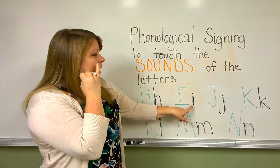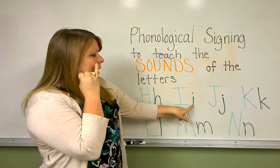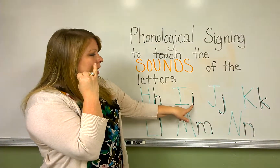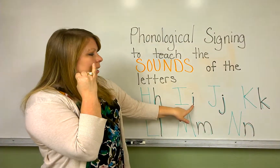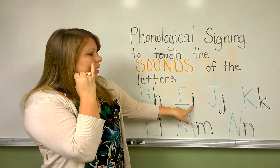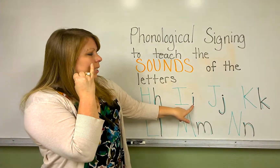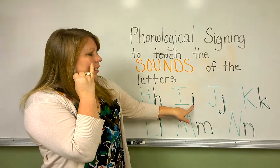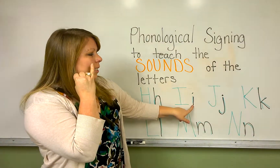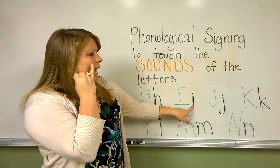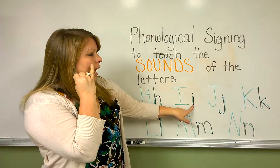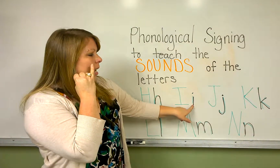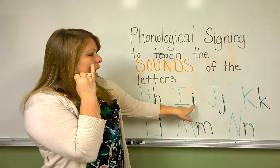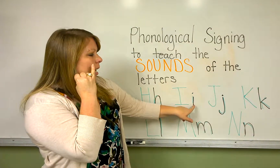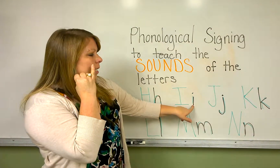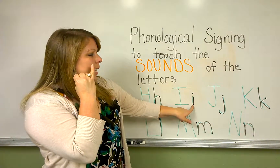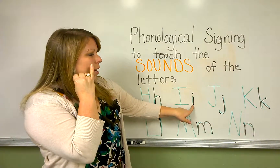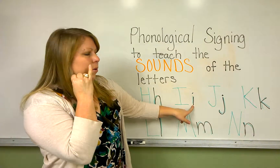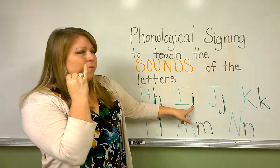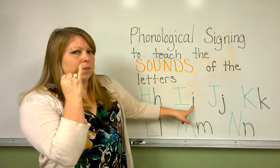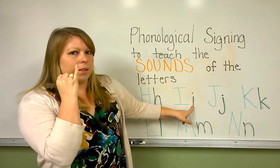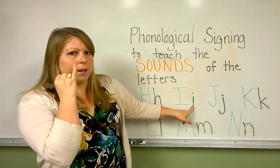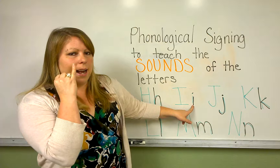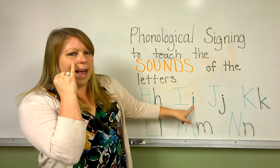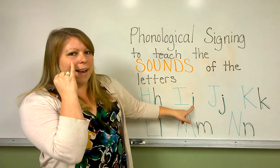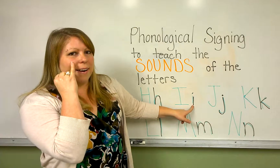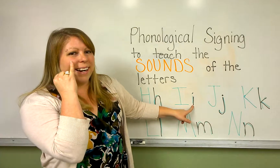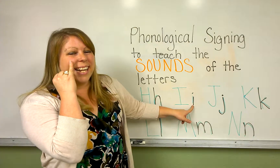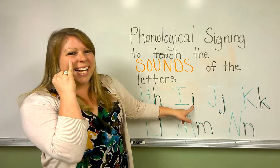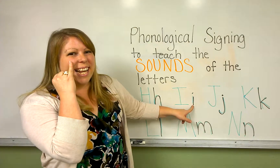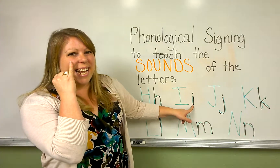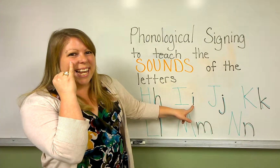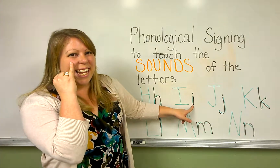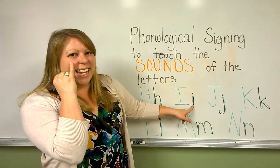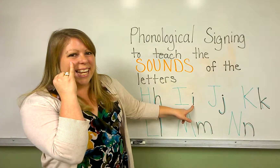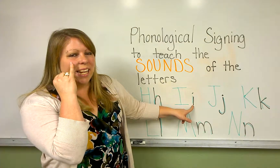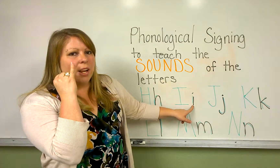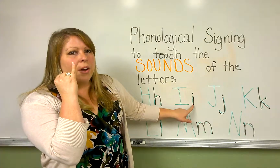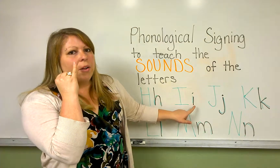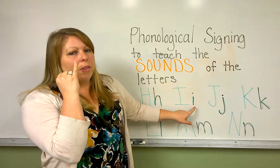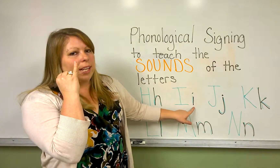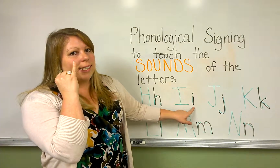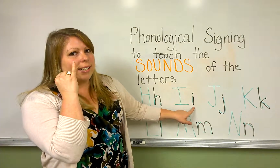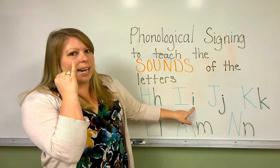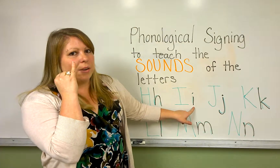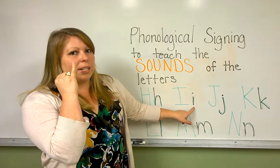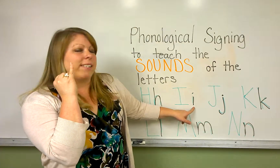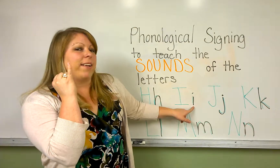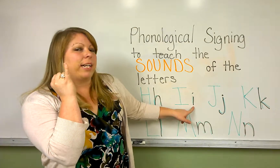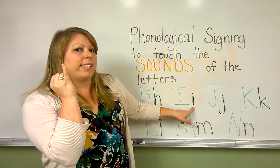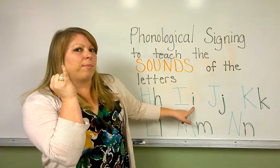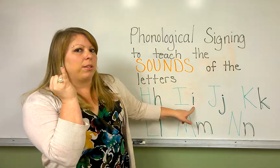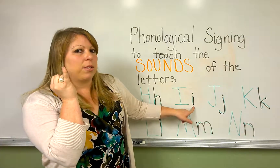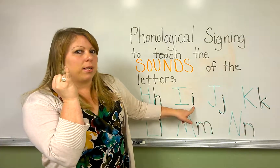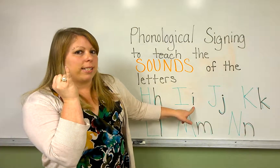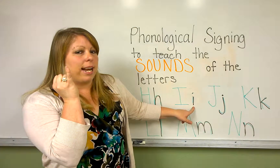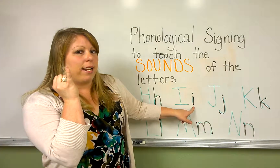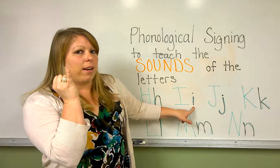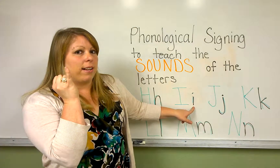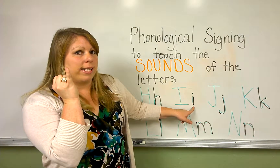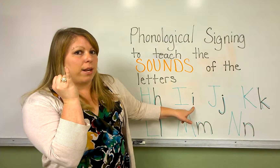The sign and sound for the letter I are I. This sound is very similar to the sign and sound